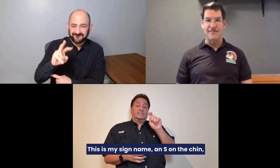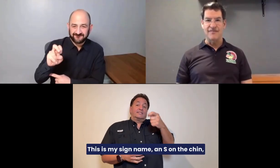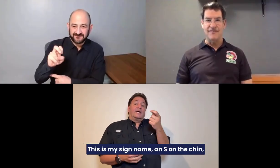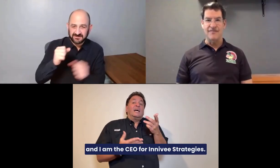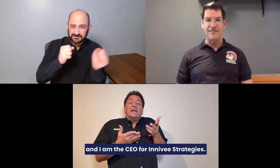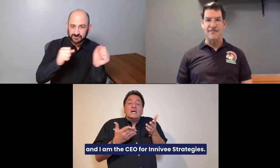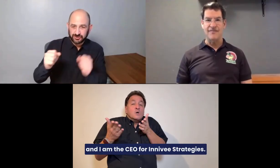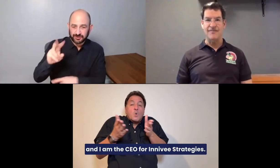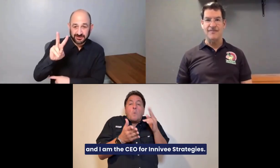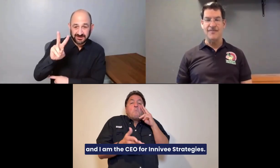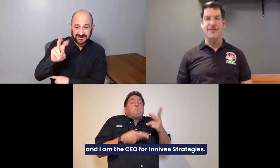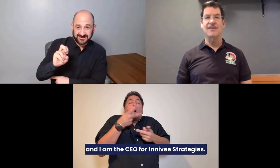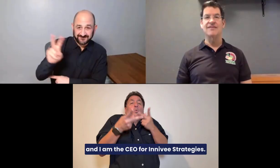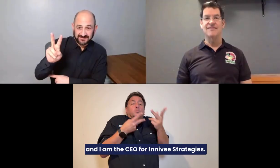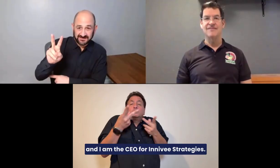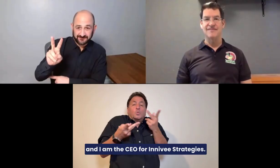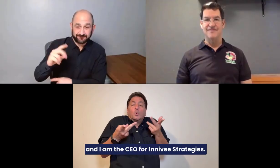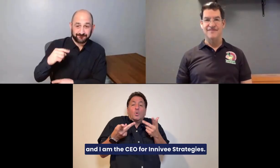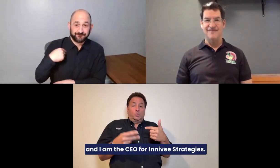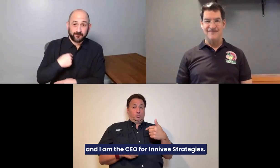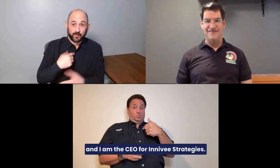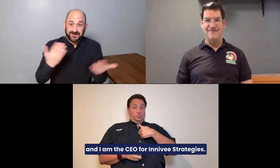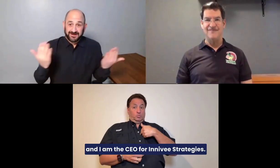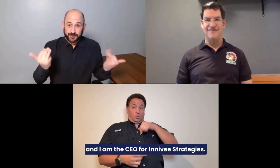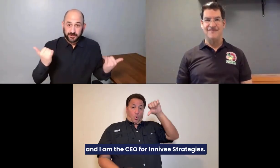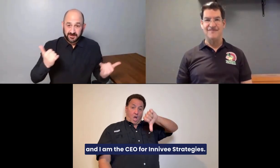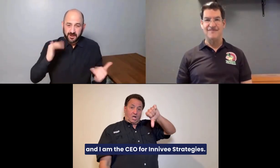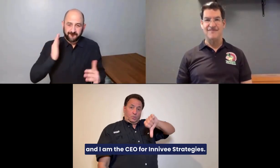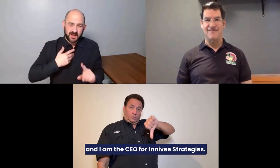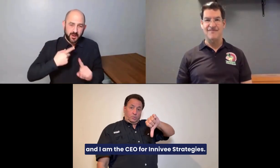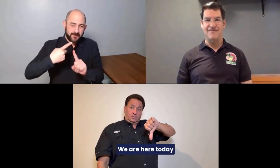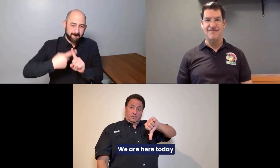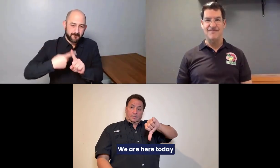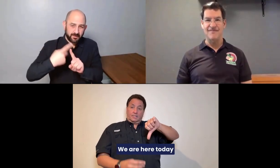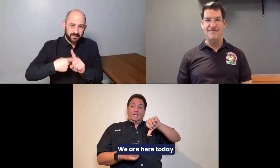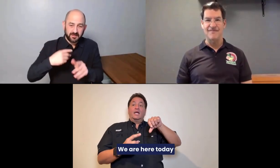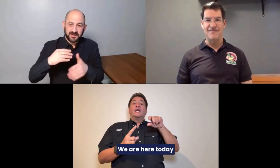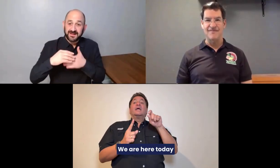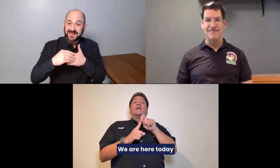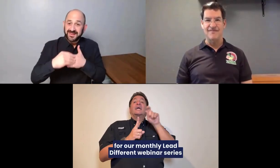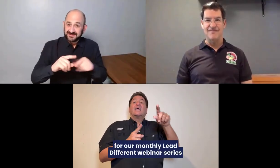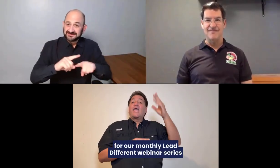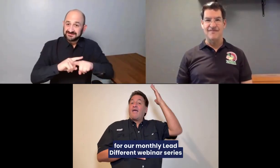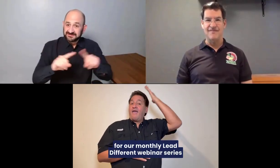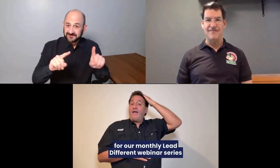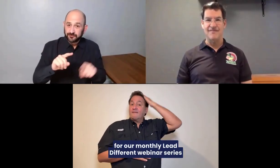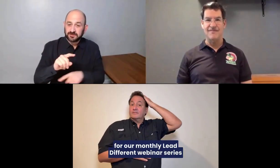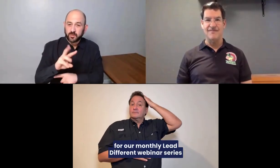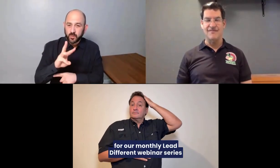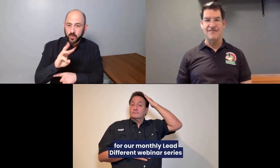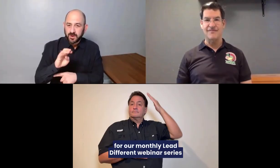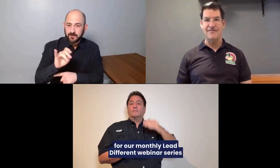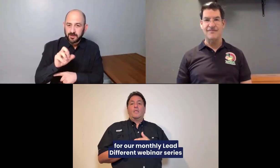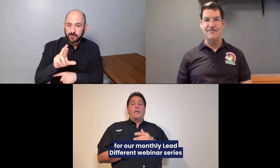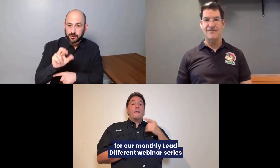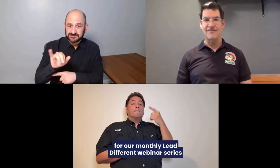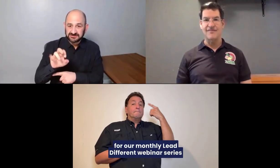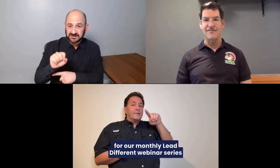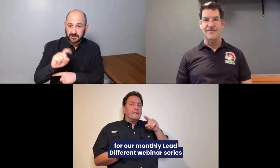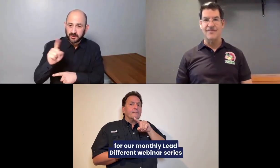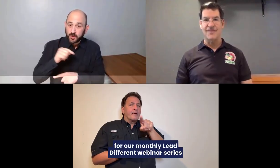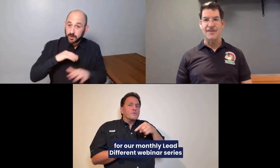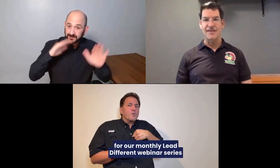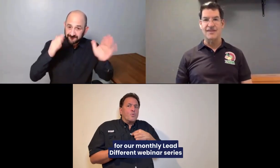the chin, and I am the CEO for Innivee Strategies. We are here today for our monthly Lead